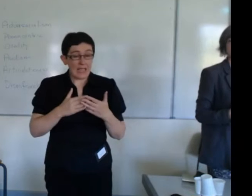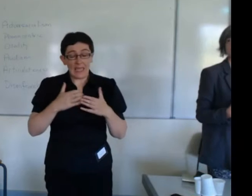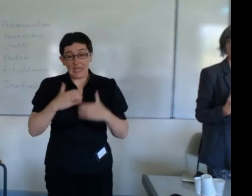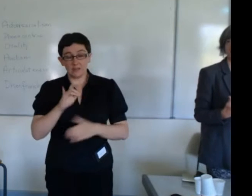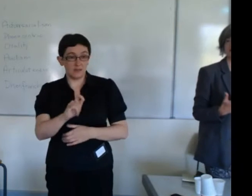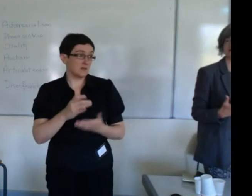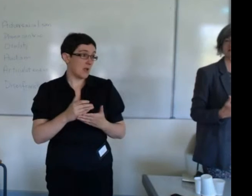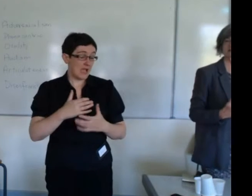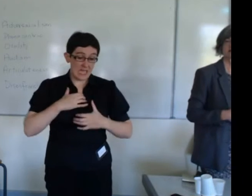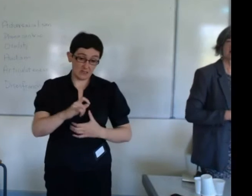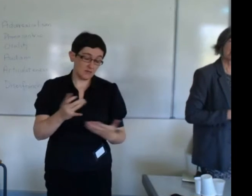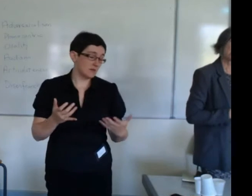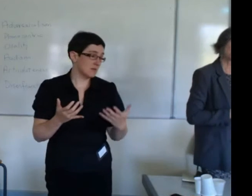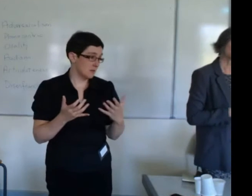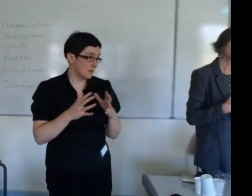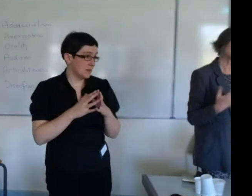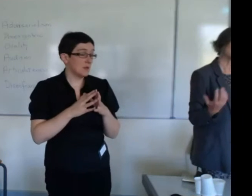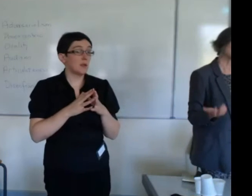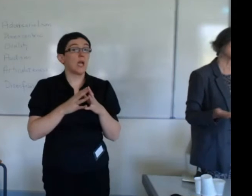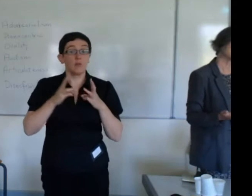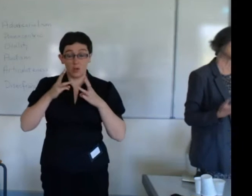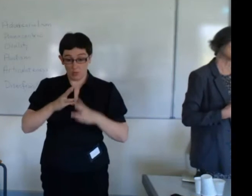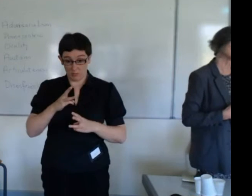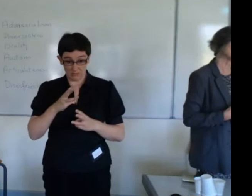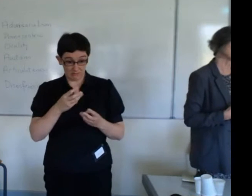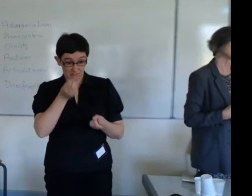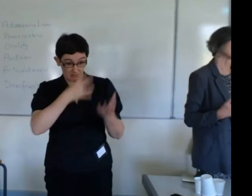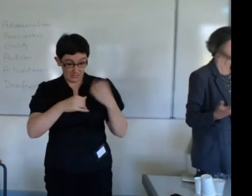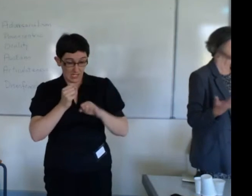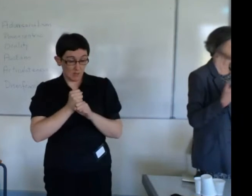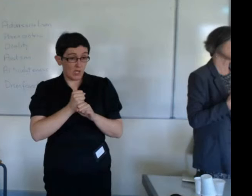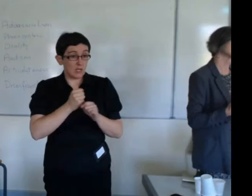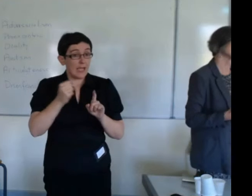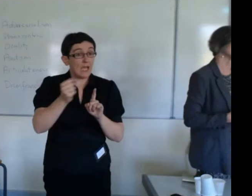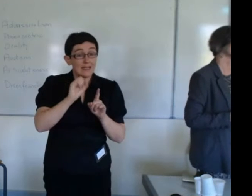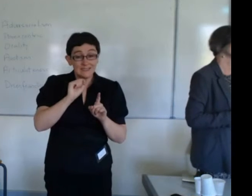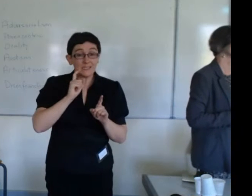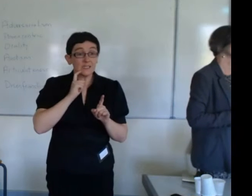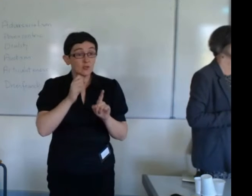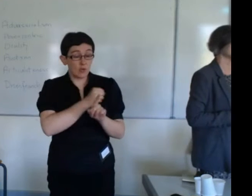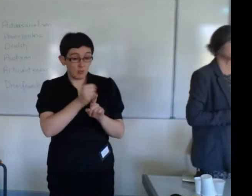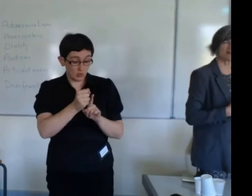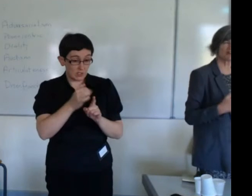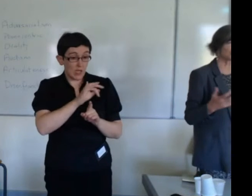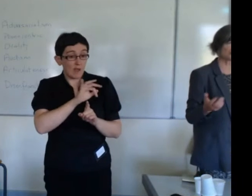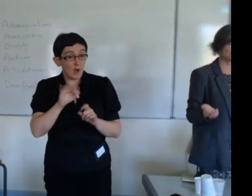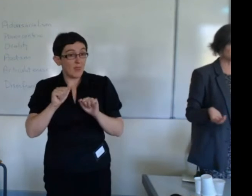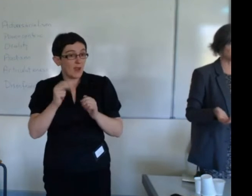I hated it. And when women start to talk to us about abuse, sexual abuse from intimate partners, they very often don't see it as